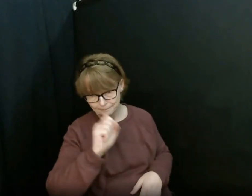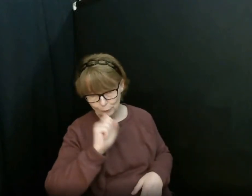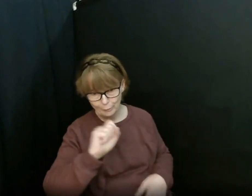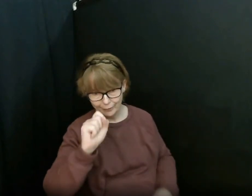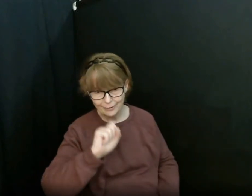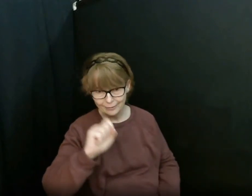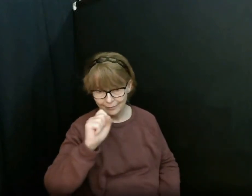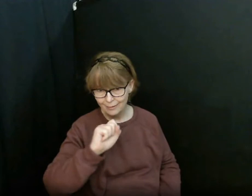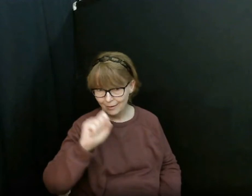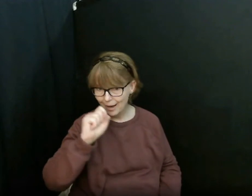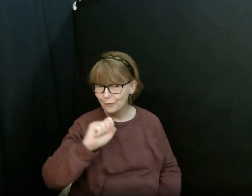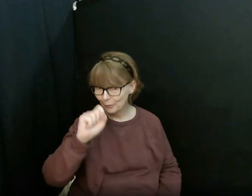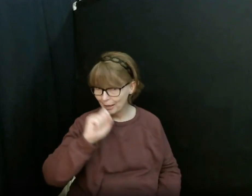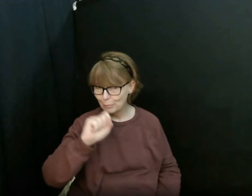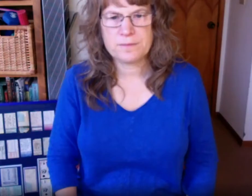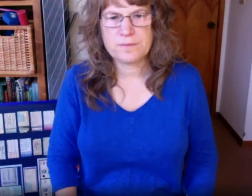You know what this is? Ice cream.